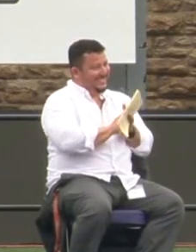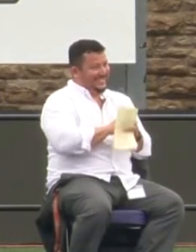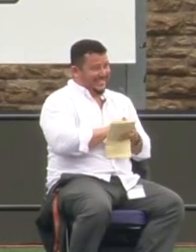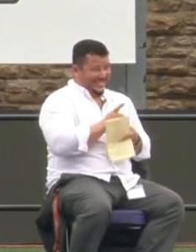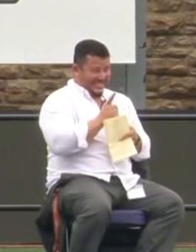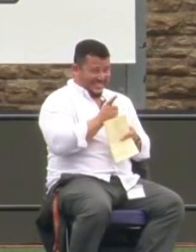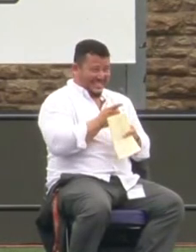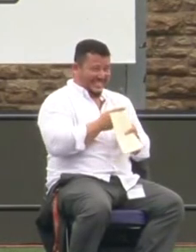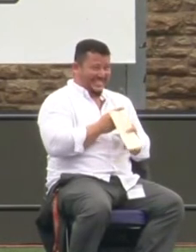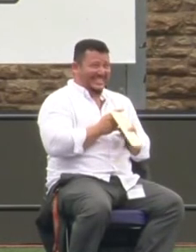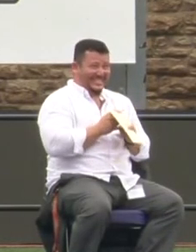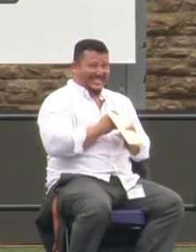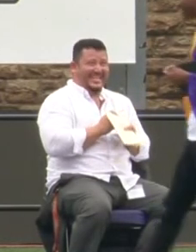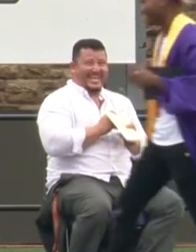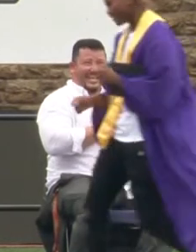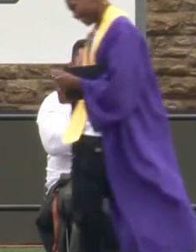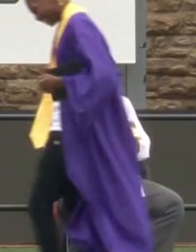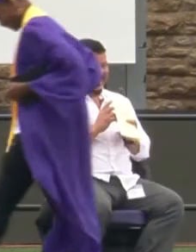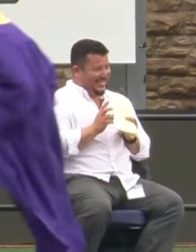Brendan Nash.